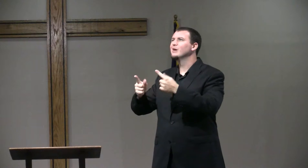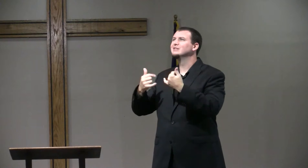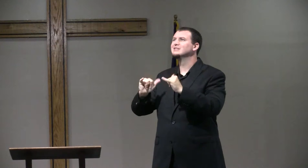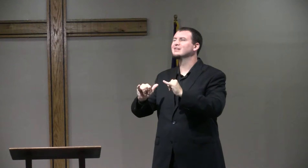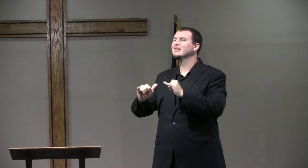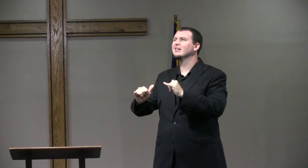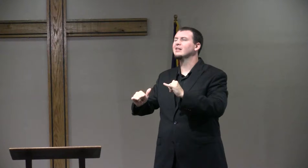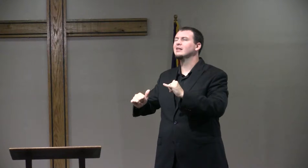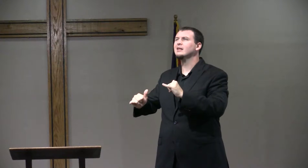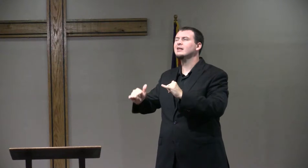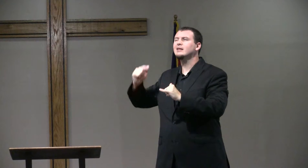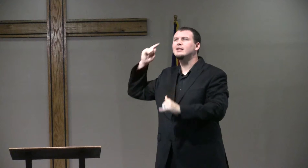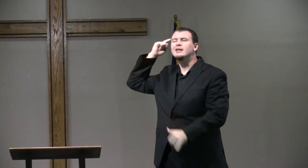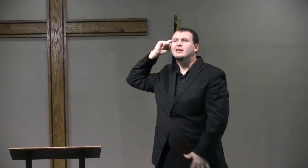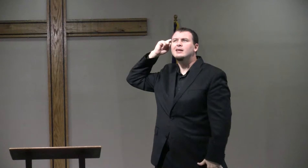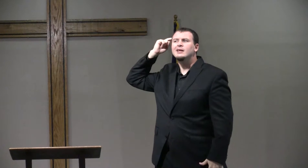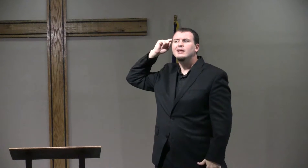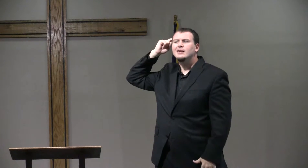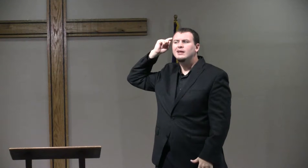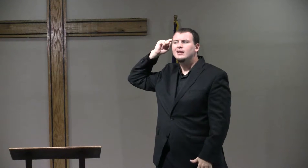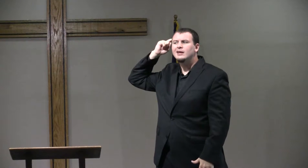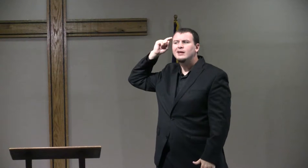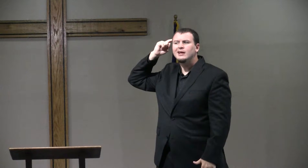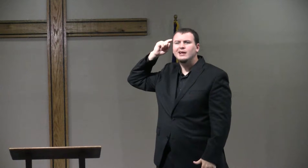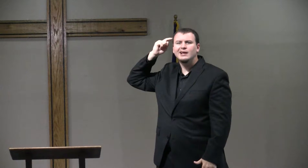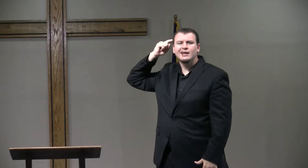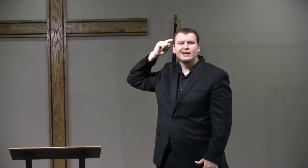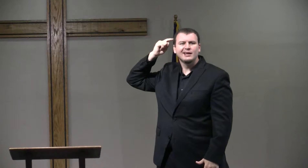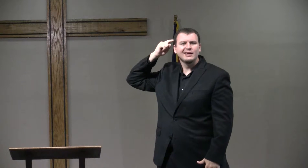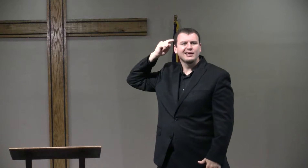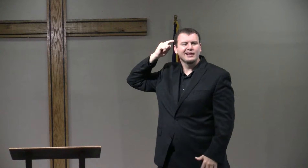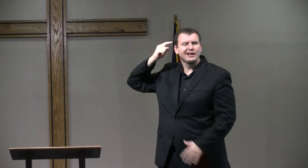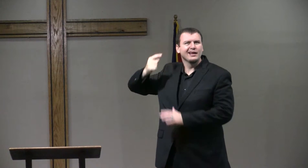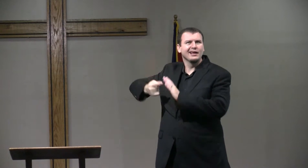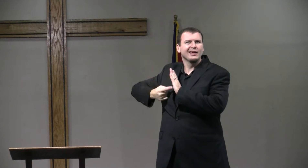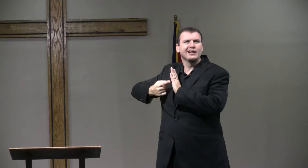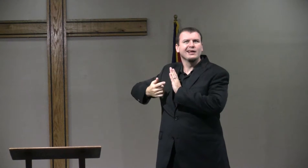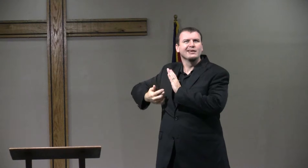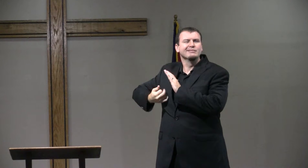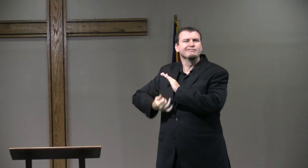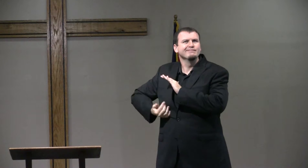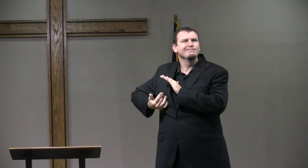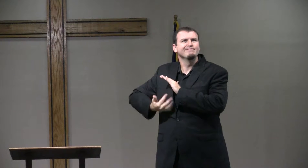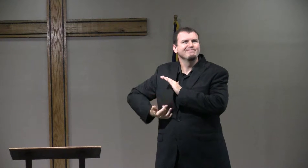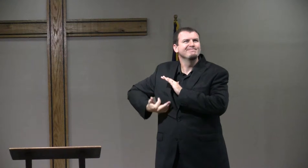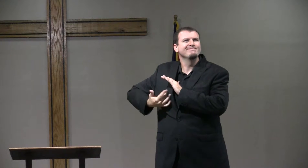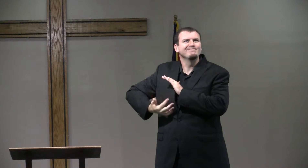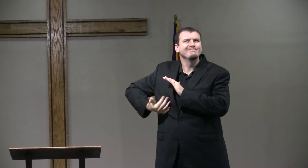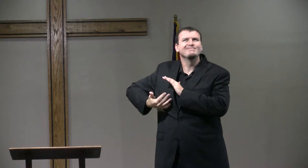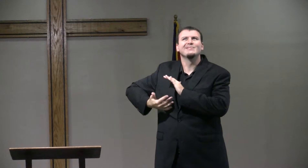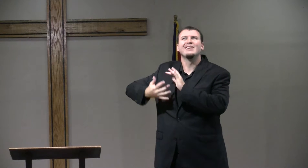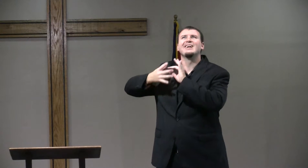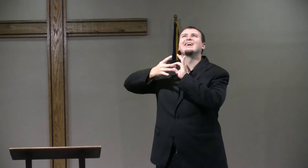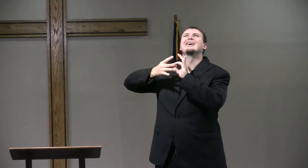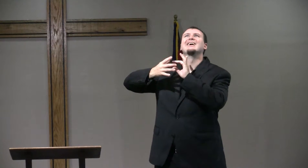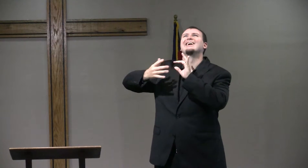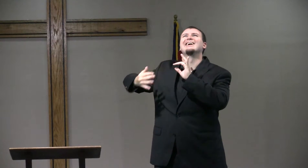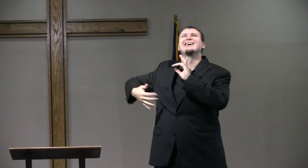When we don't do that and we try to worship God and have a relationship with Him, but we still have this problem